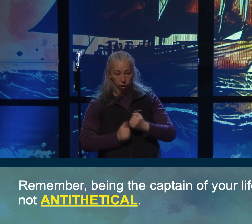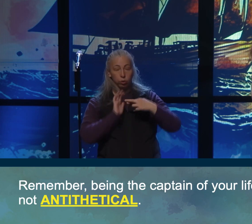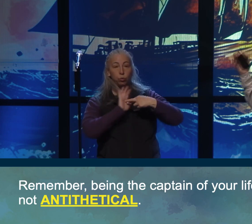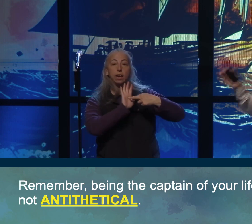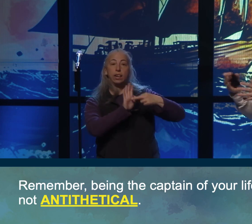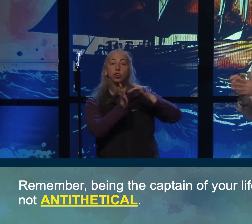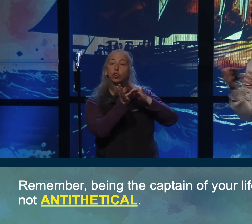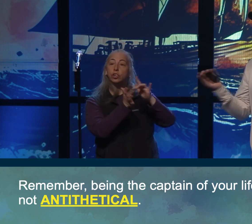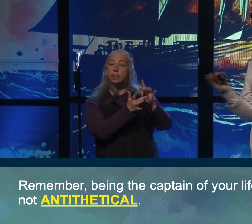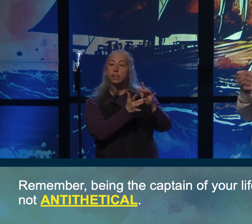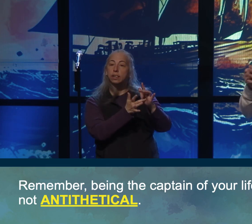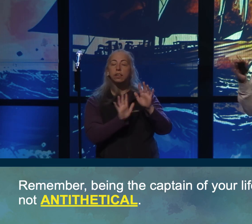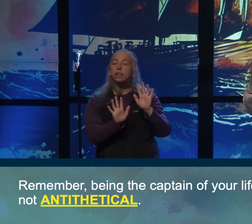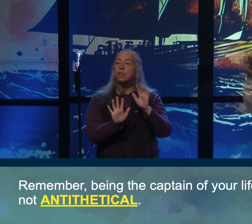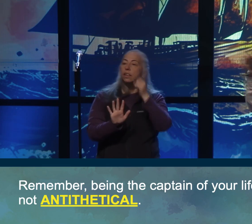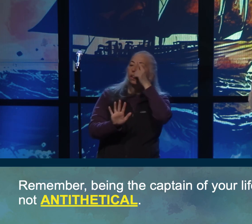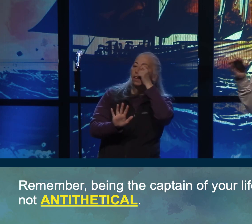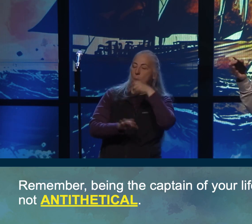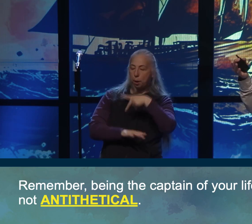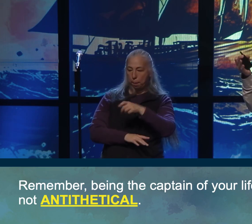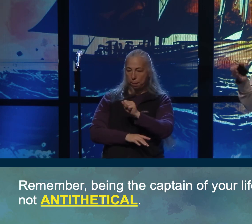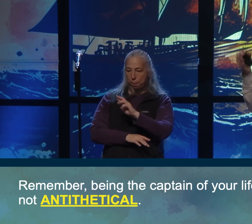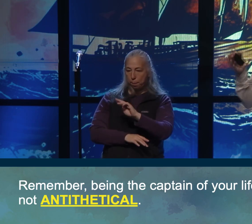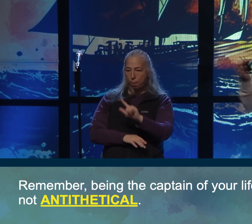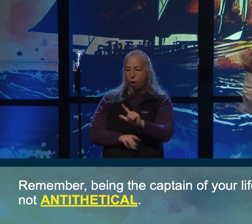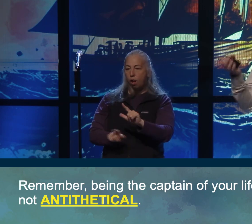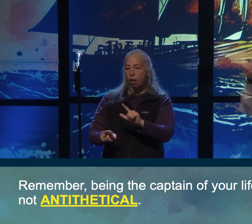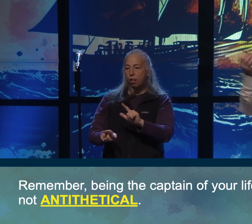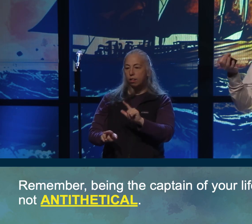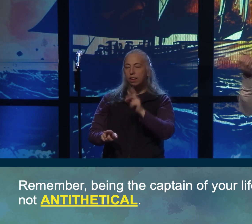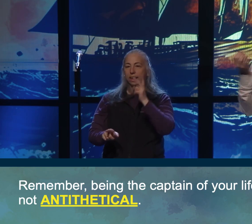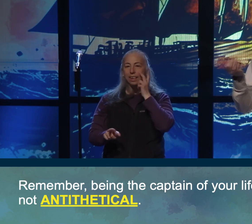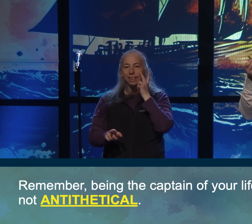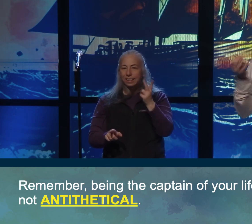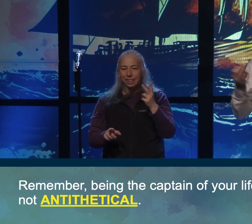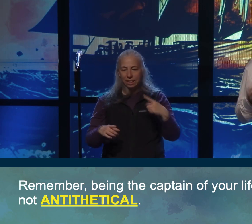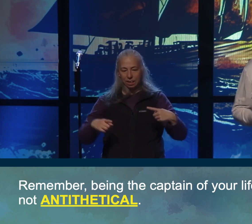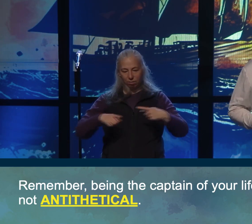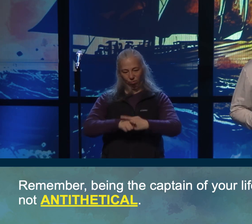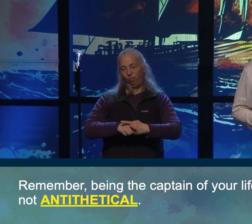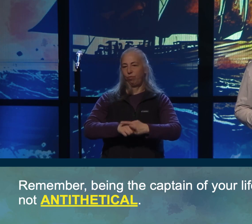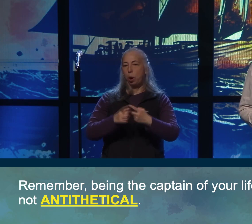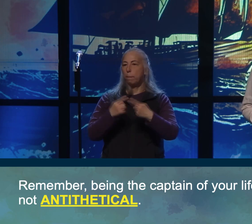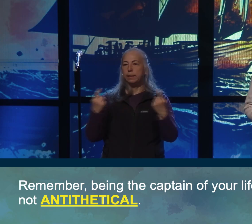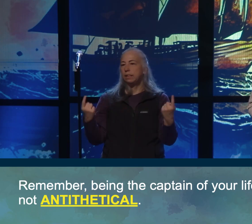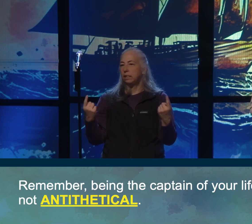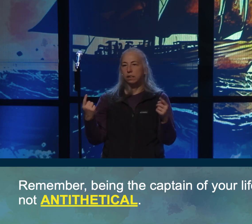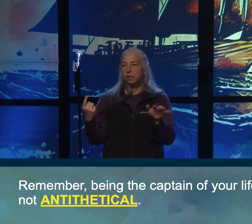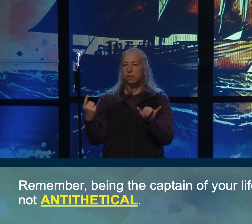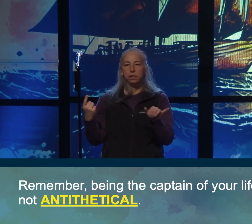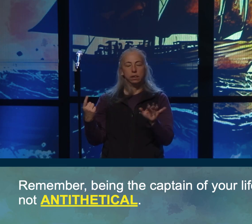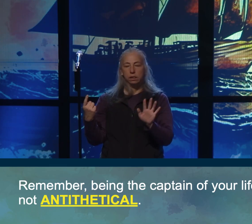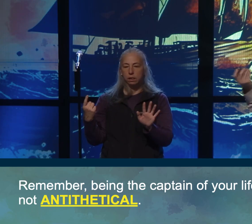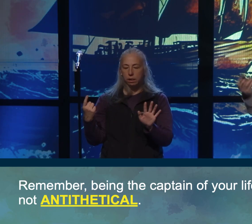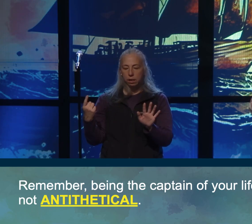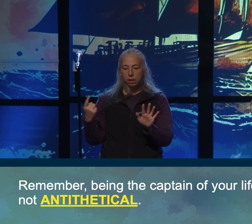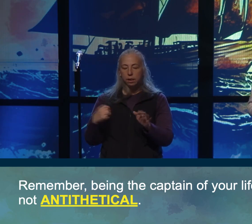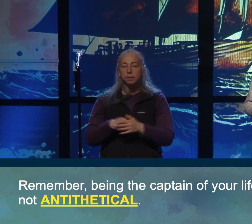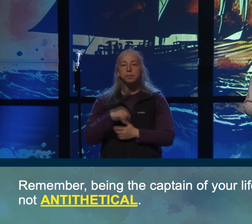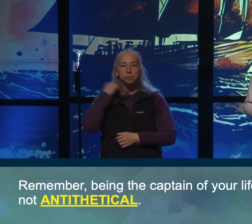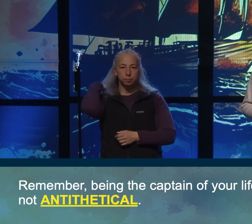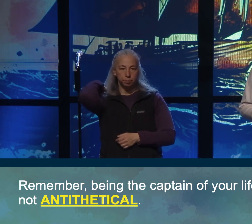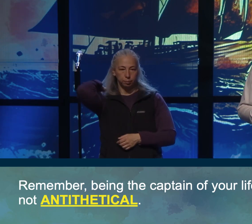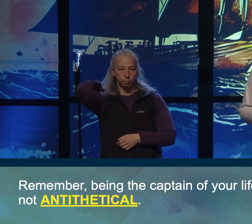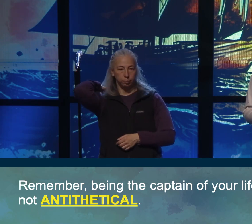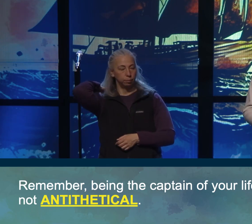And it's not. Paul didn't see these in opposition of one another, right? And so,